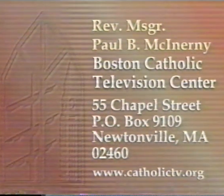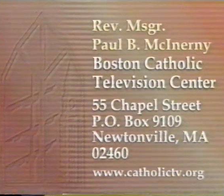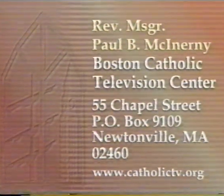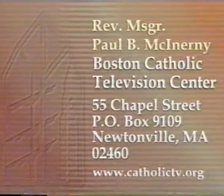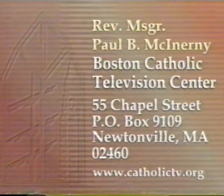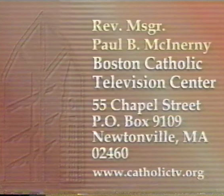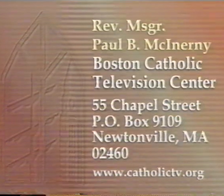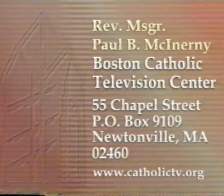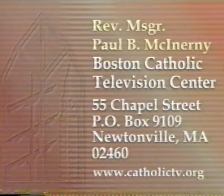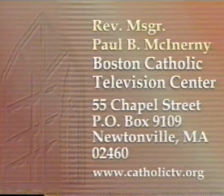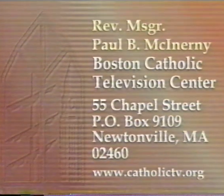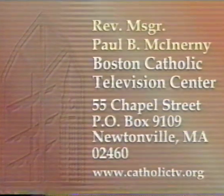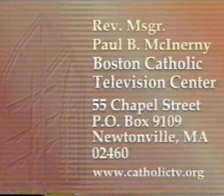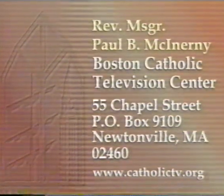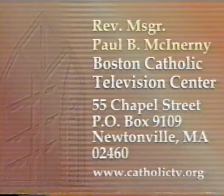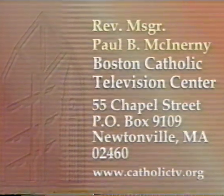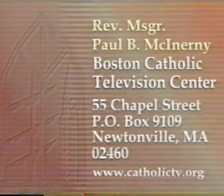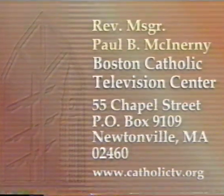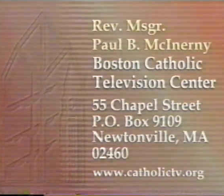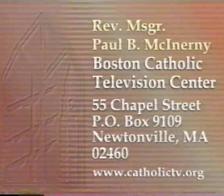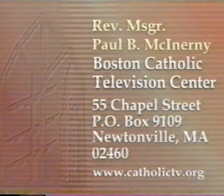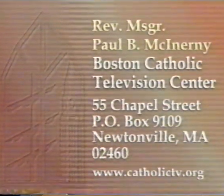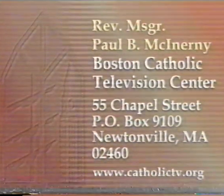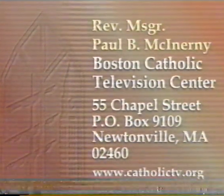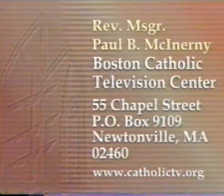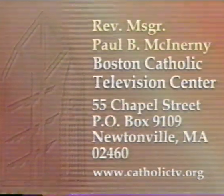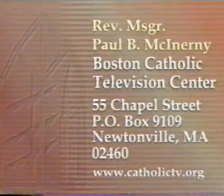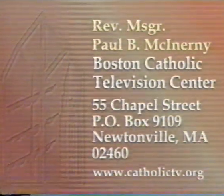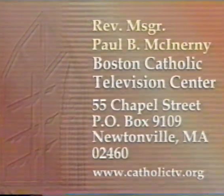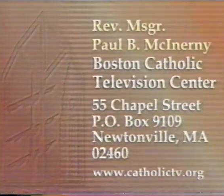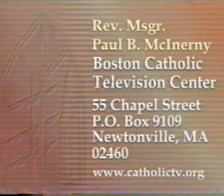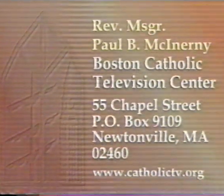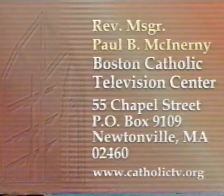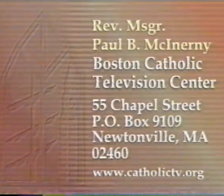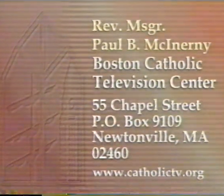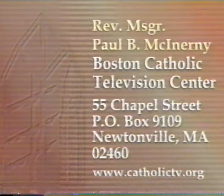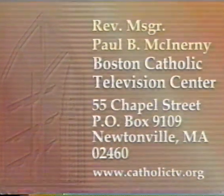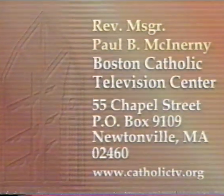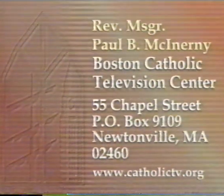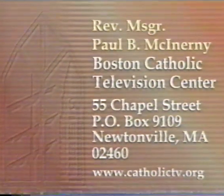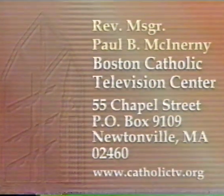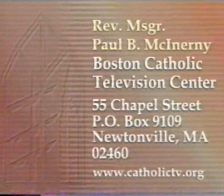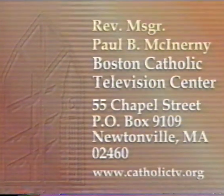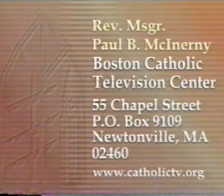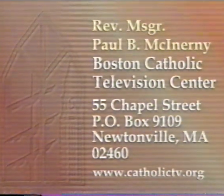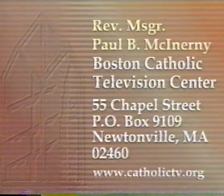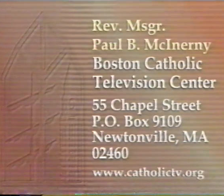Boston Catholic Television Center, 55 Chapel Street, Box